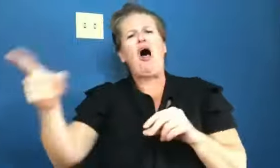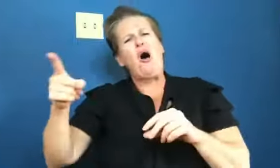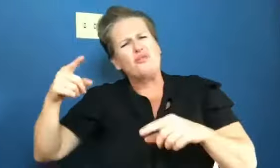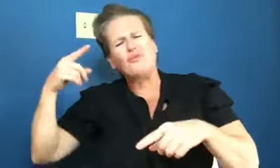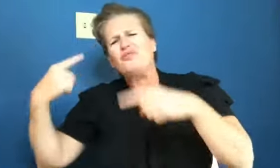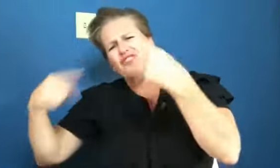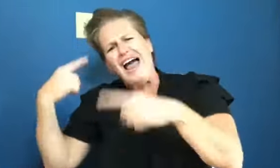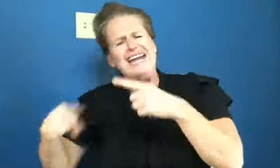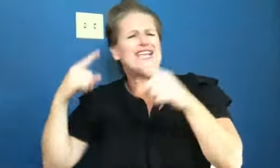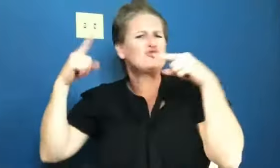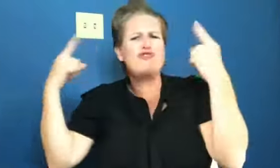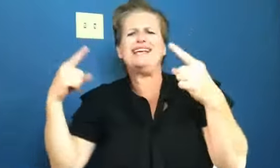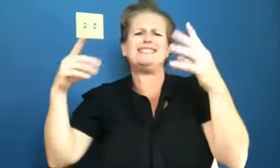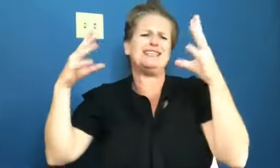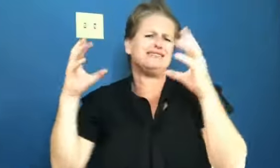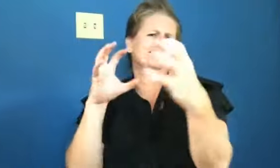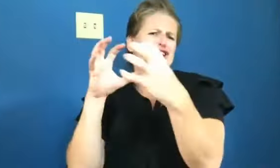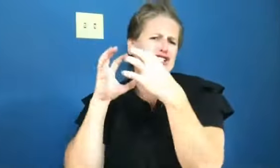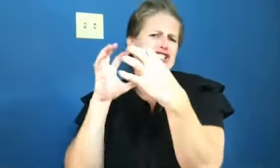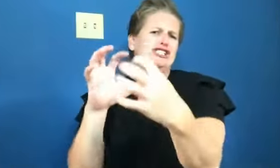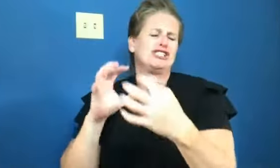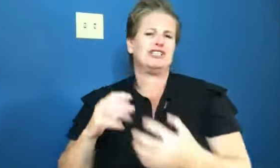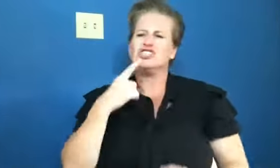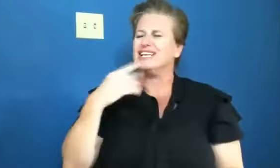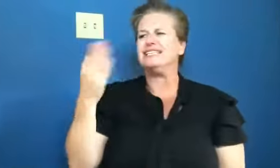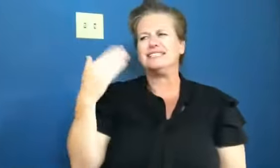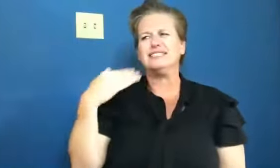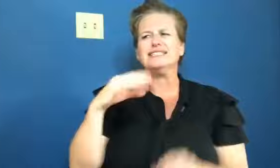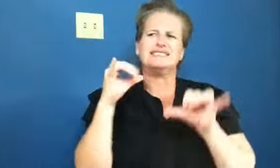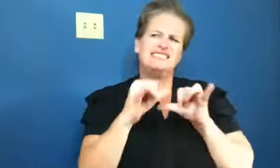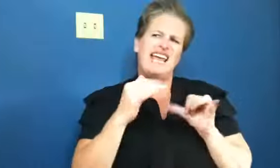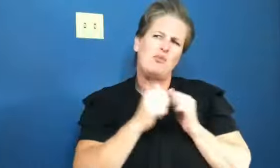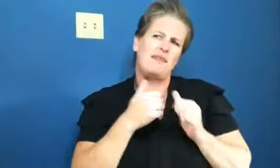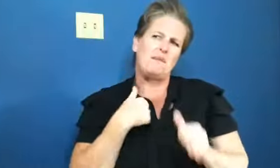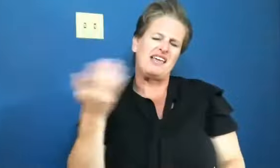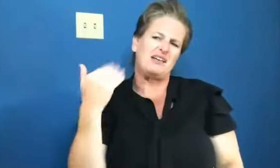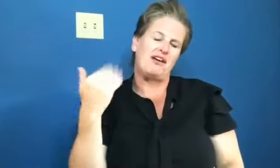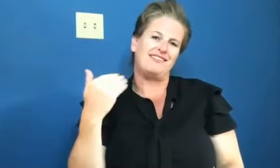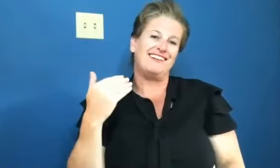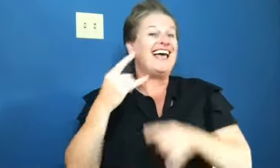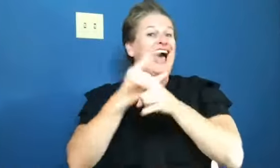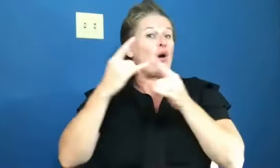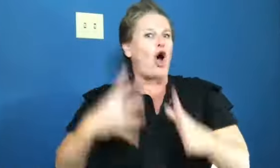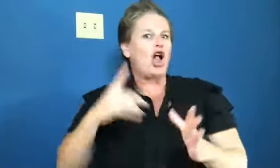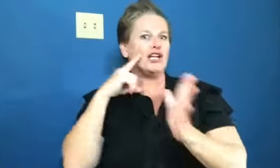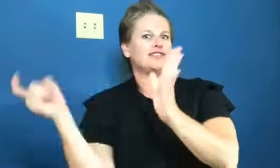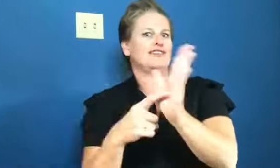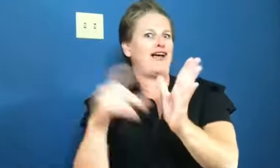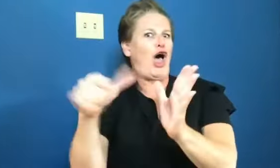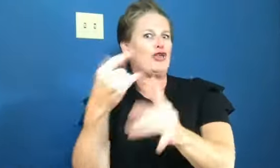her house. And she knew that, you know, it's funny how alcoholics can recognize other people in their tribe. And she said, do you know,